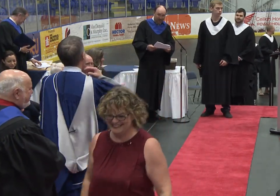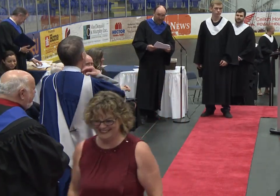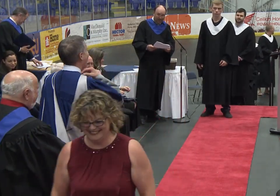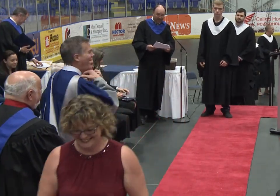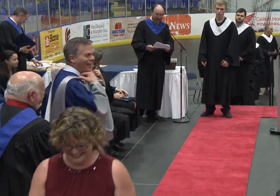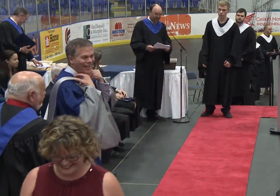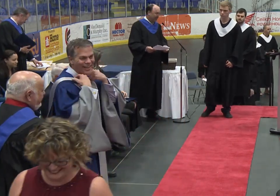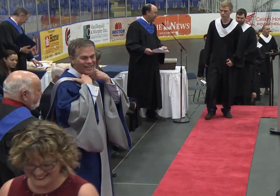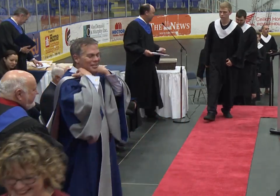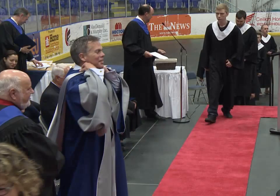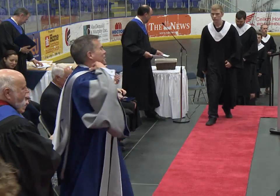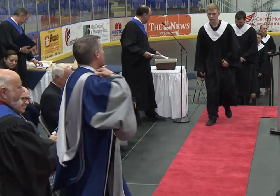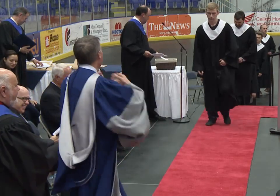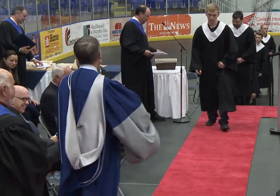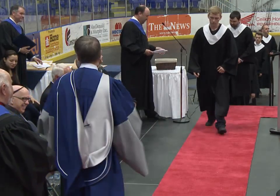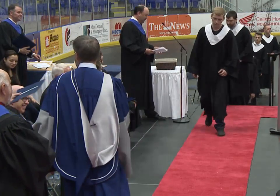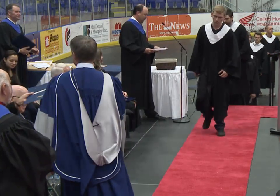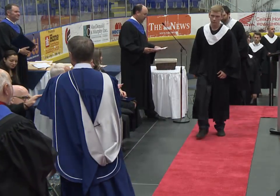Brett Roy.